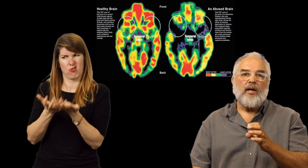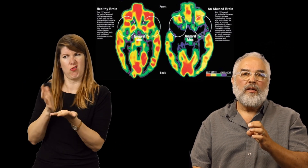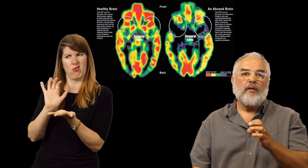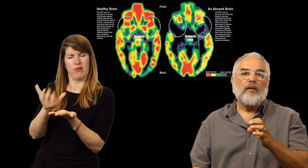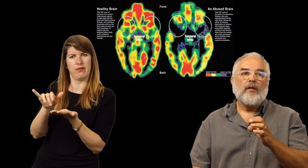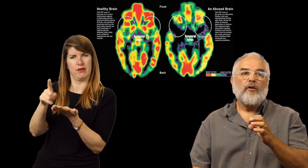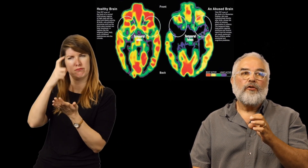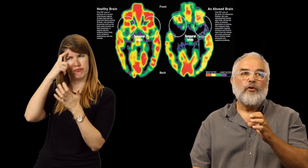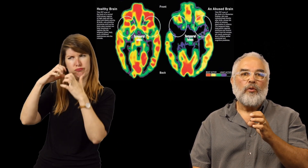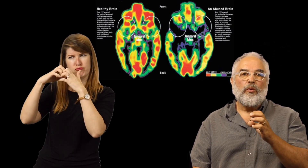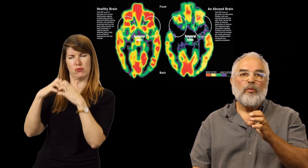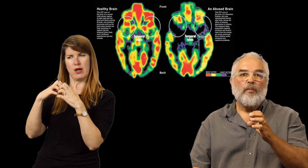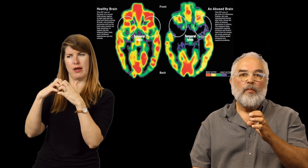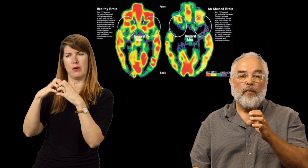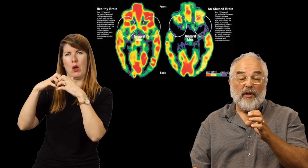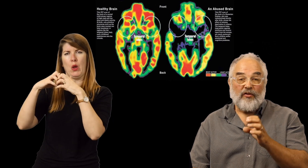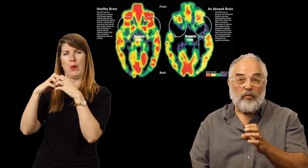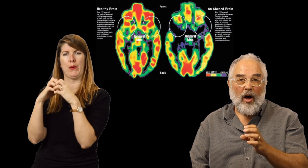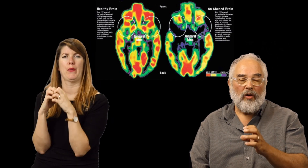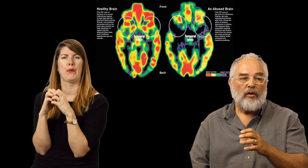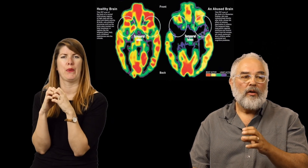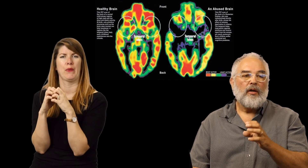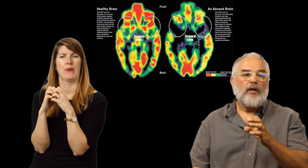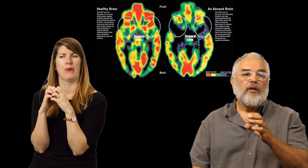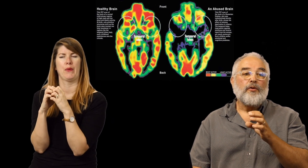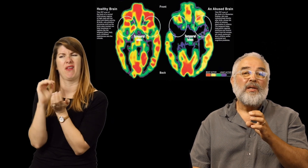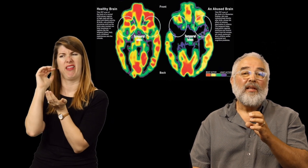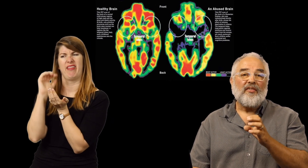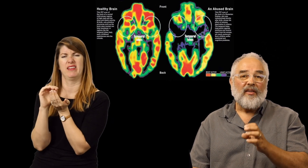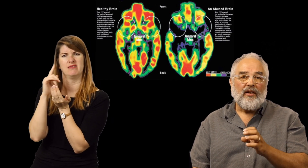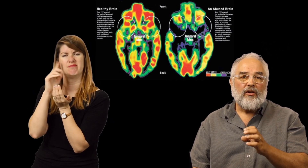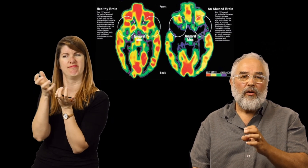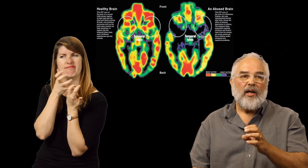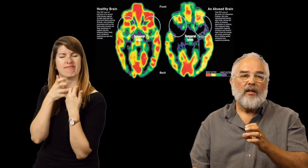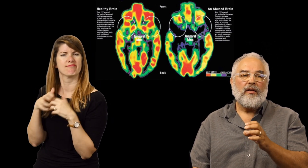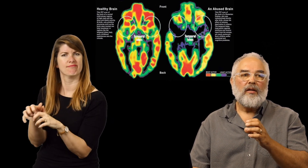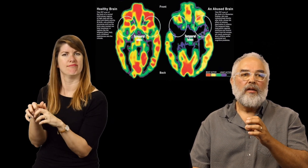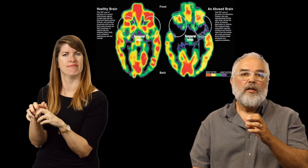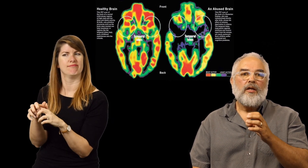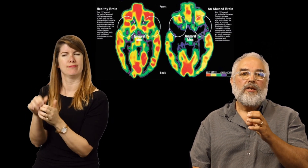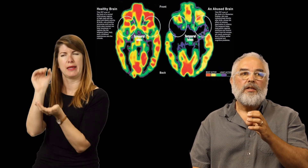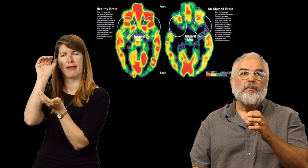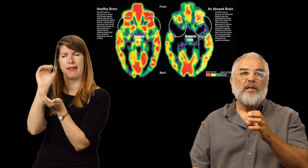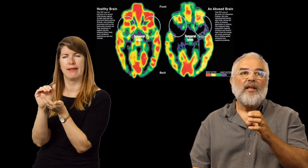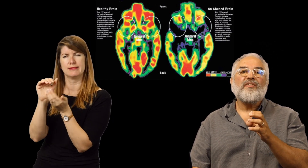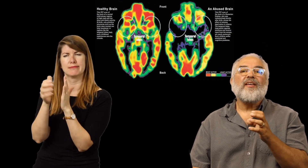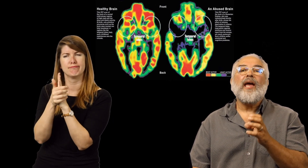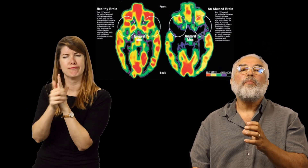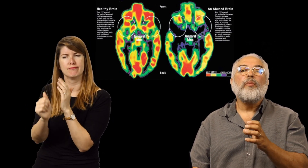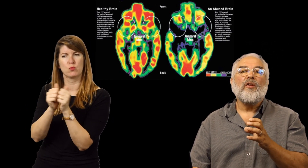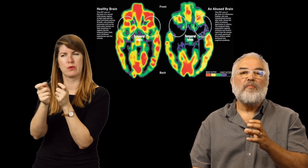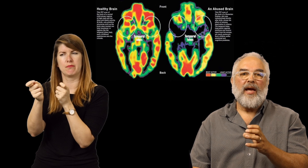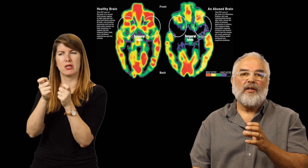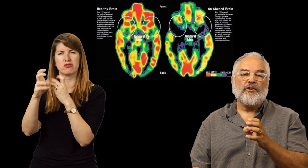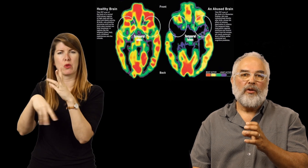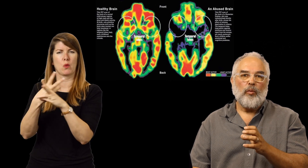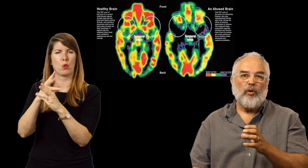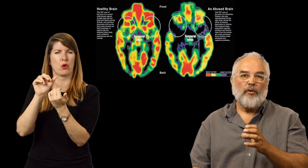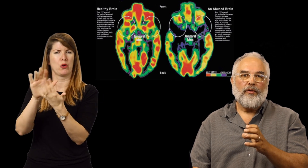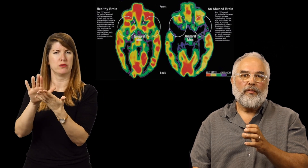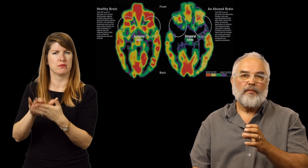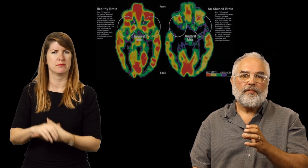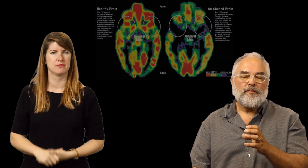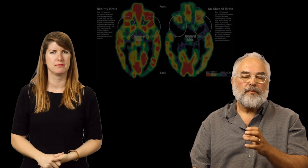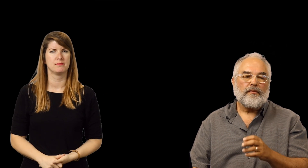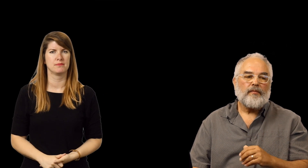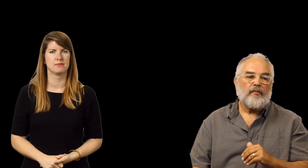the brain to be smaller, to be less integrated, to be less capable of managing the